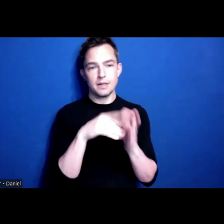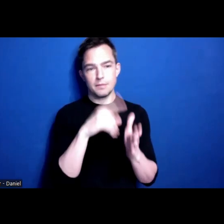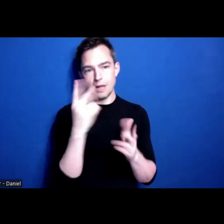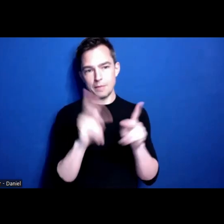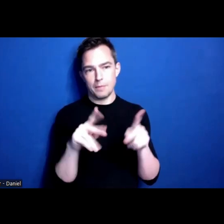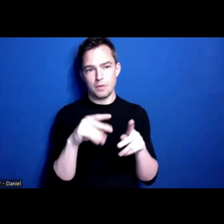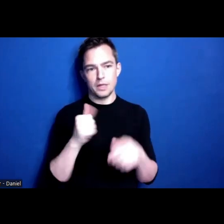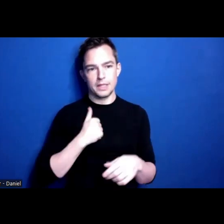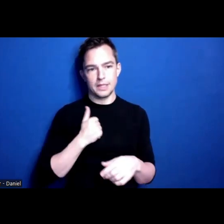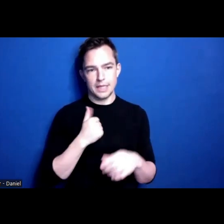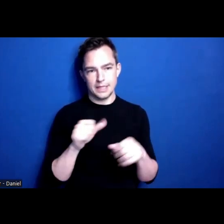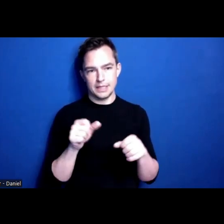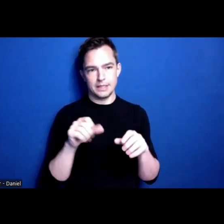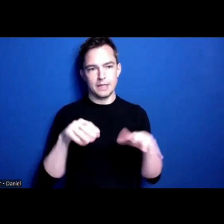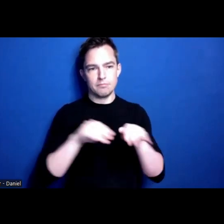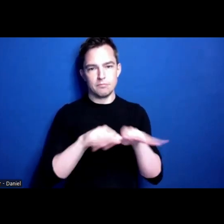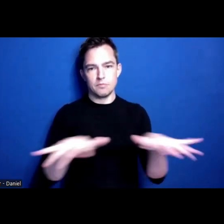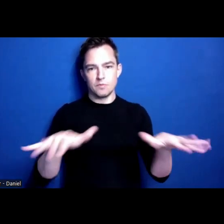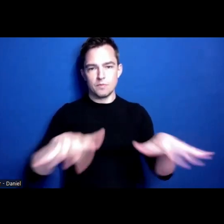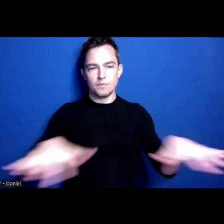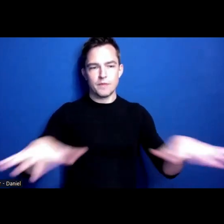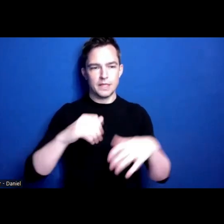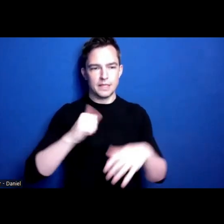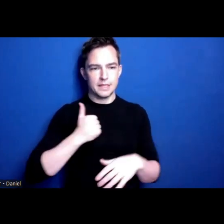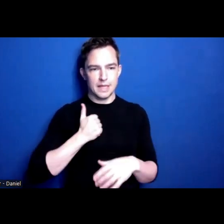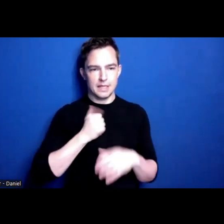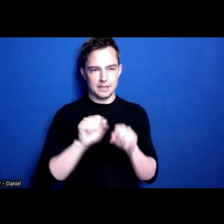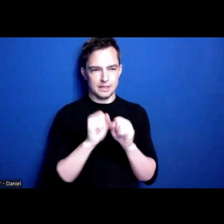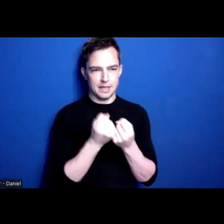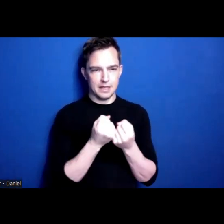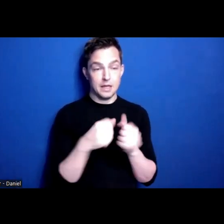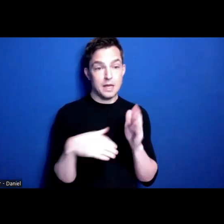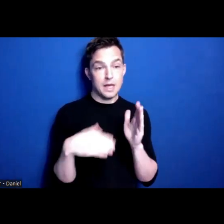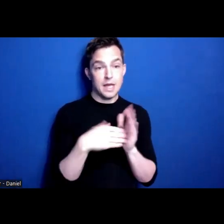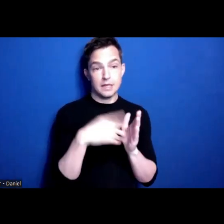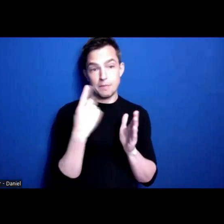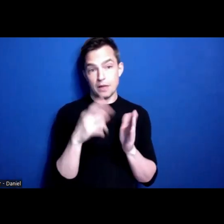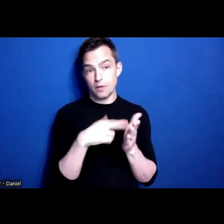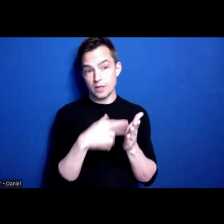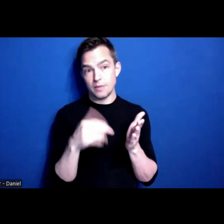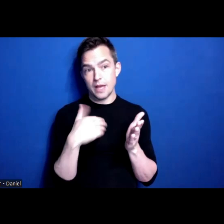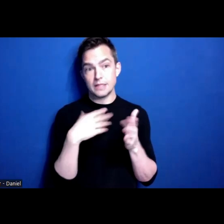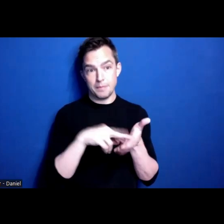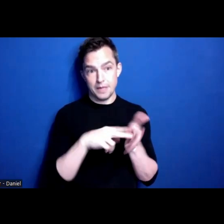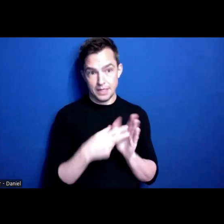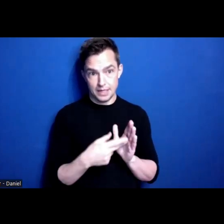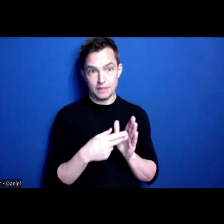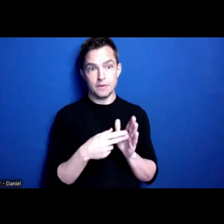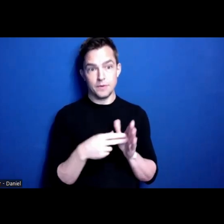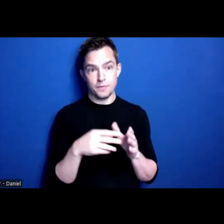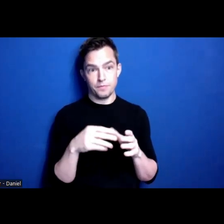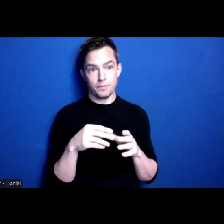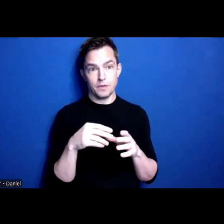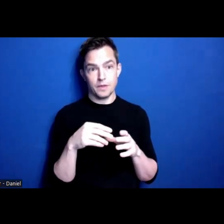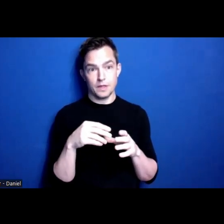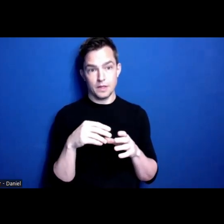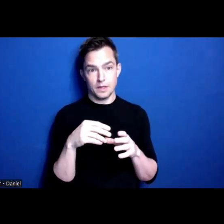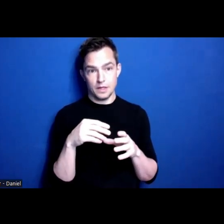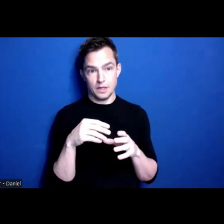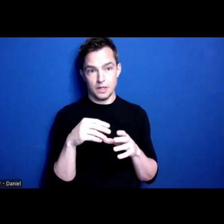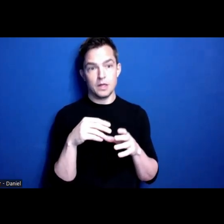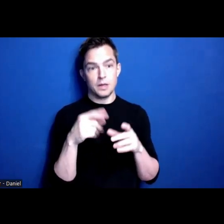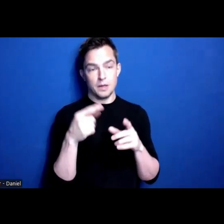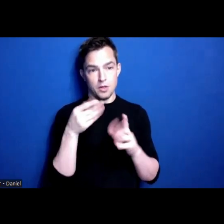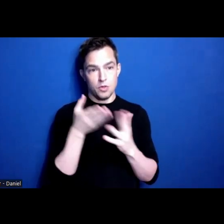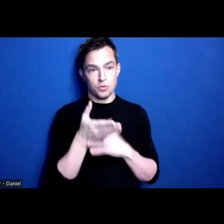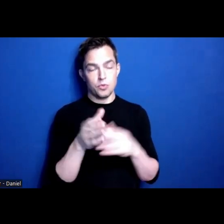Canadian society. Anti-Black racism has meaning and saliency in the perpetuation of